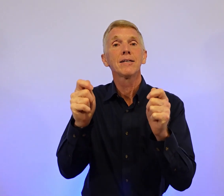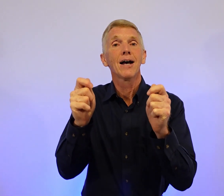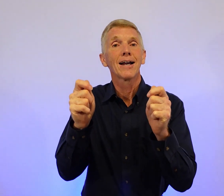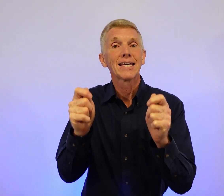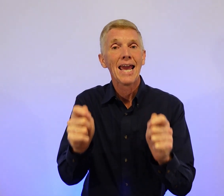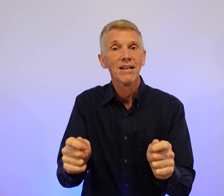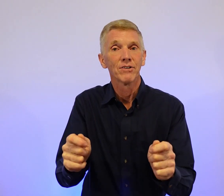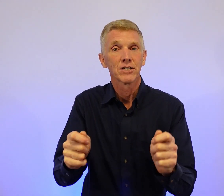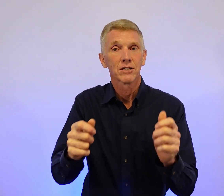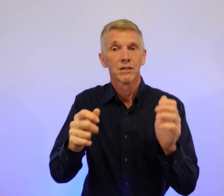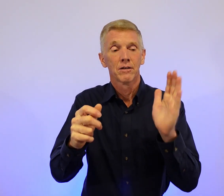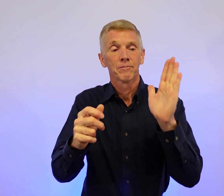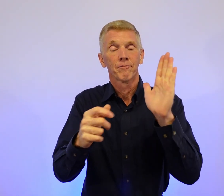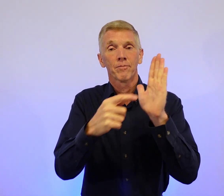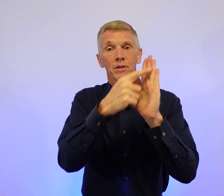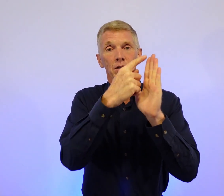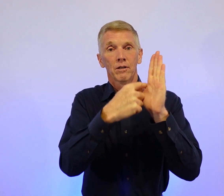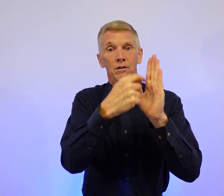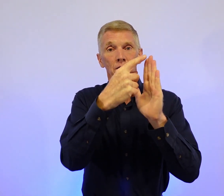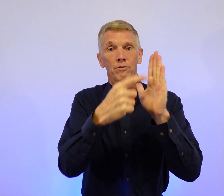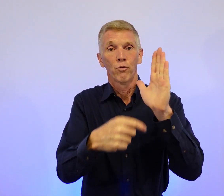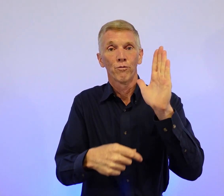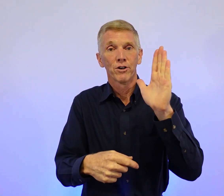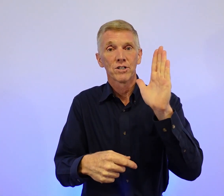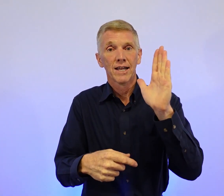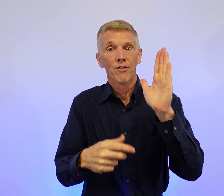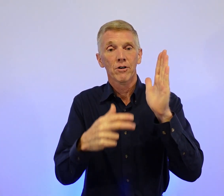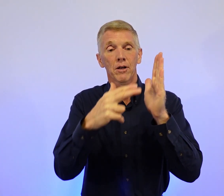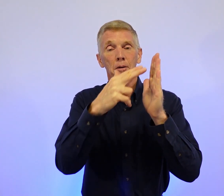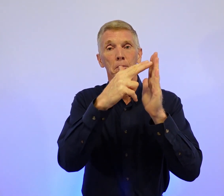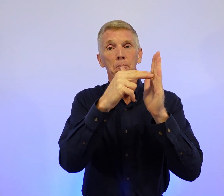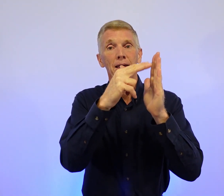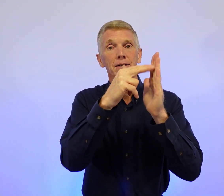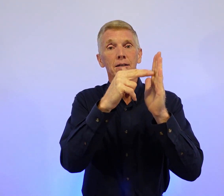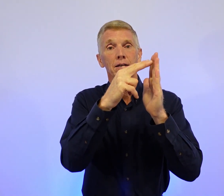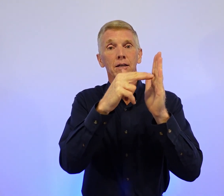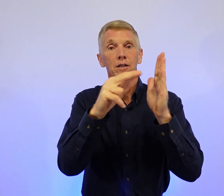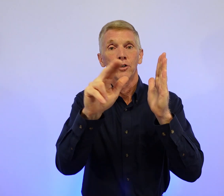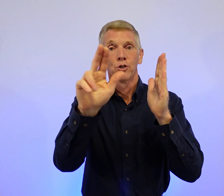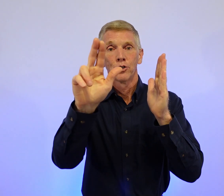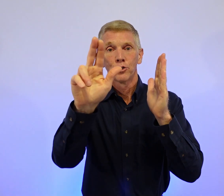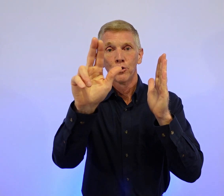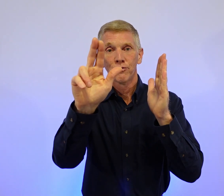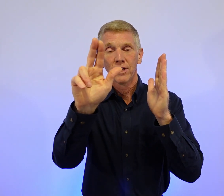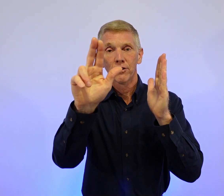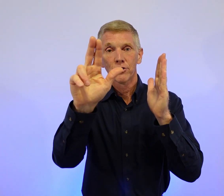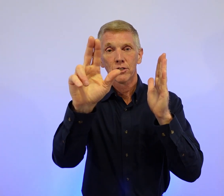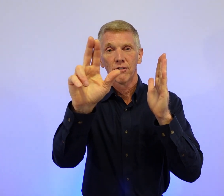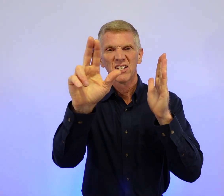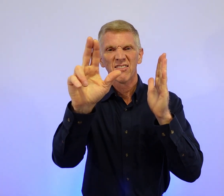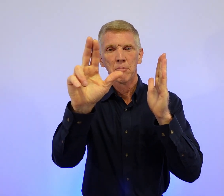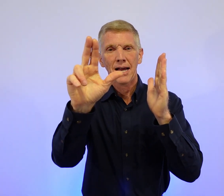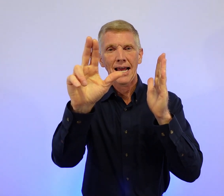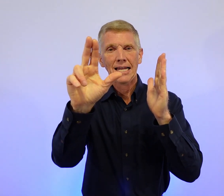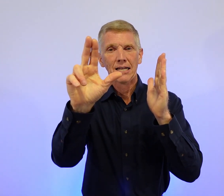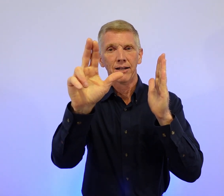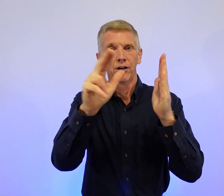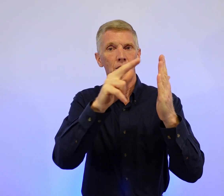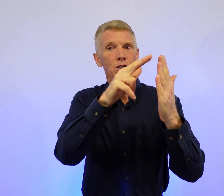a canvas. 4 fingers together, paint. 2 fingers, this thumb kind of hangs out here.